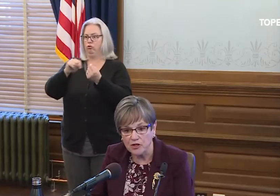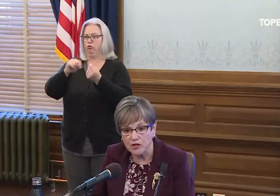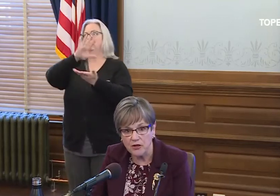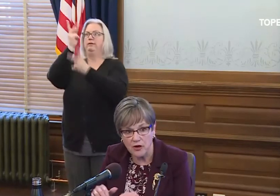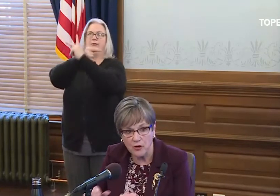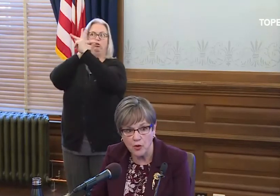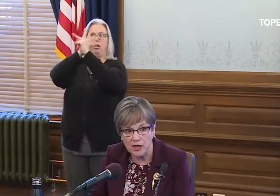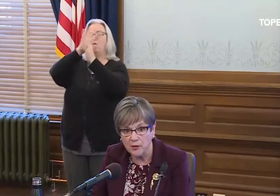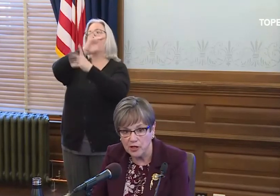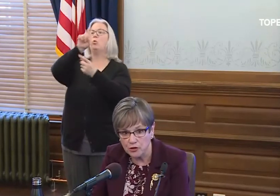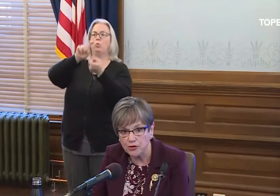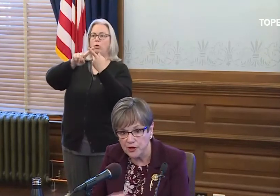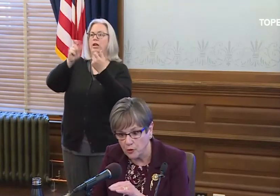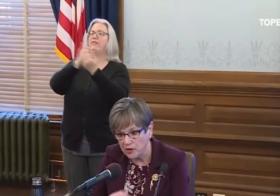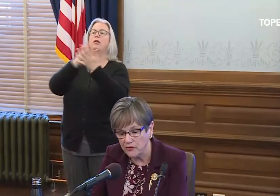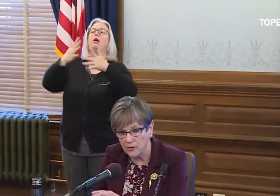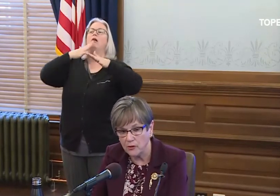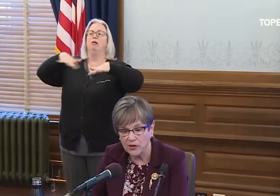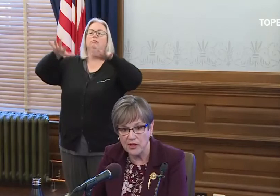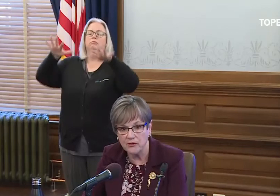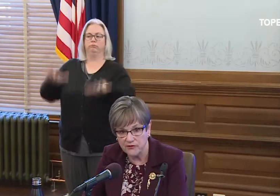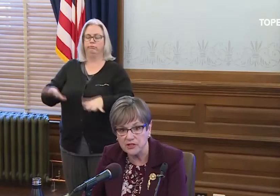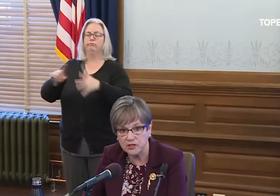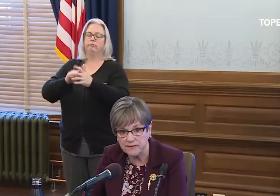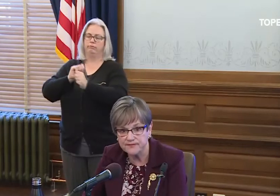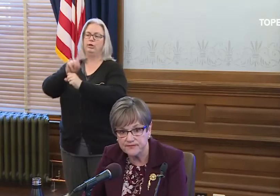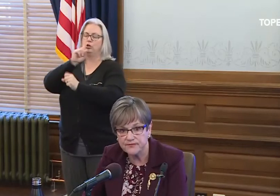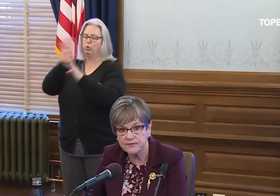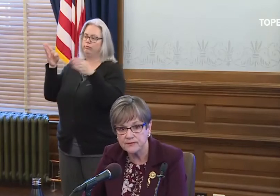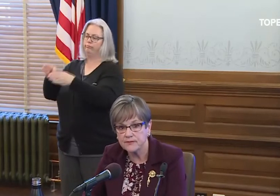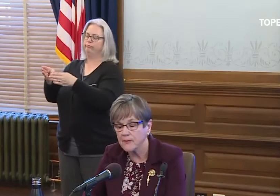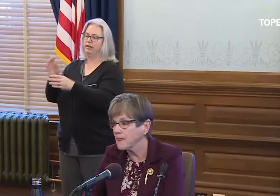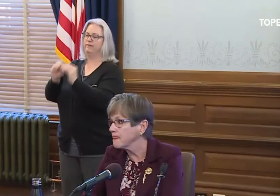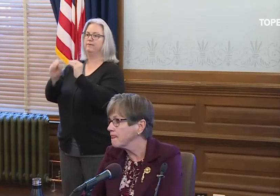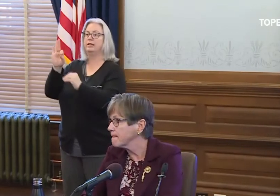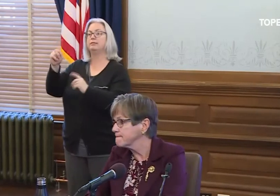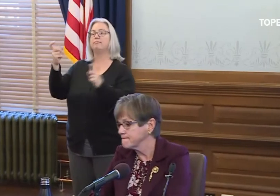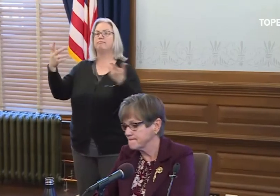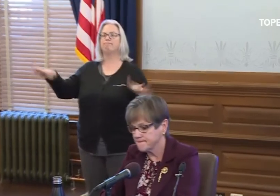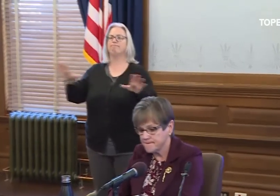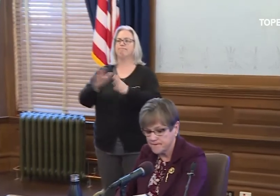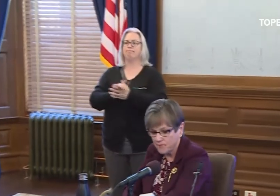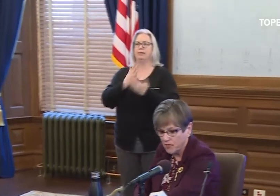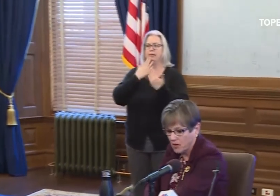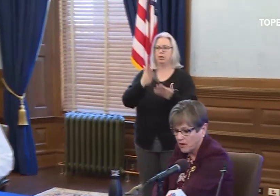can land, we need to make sure that we then fix it. Thank you.